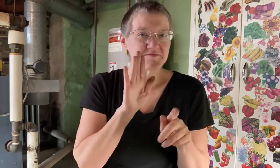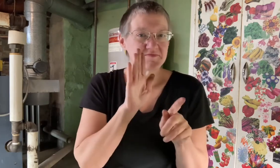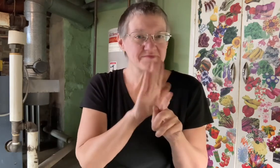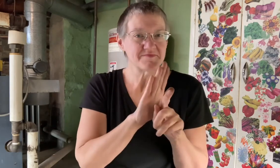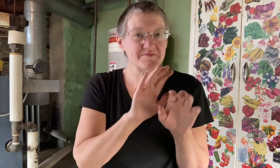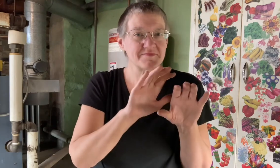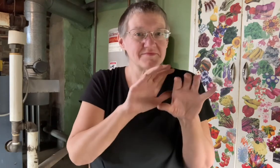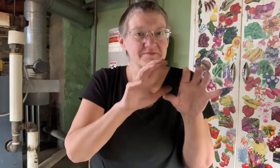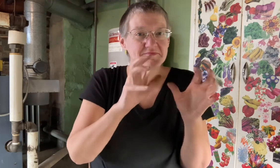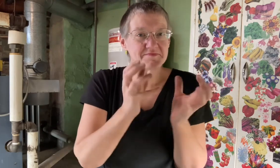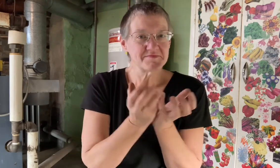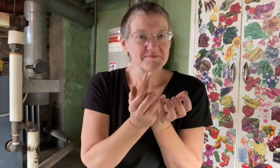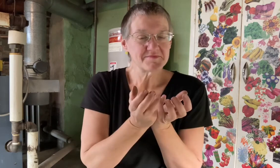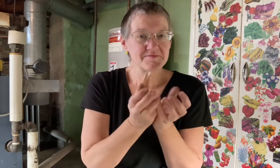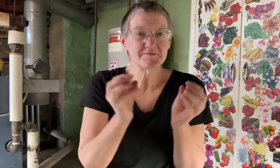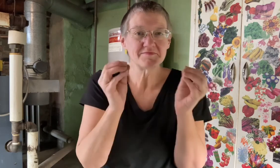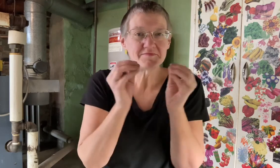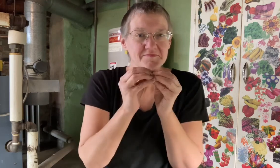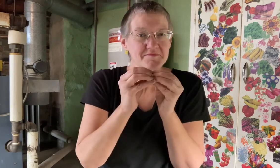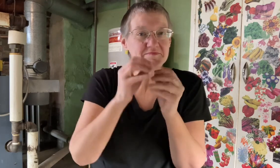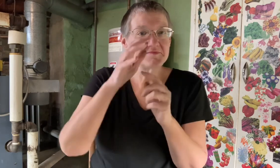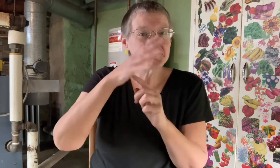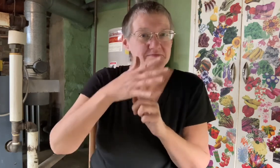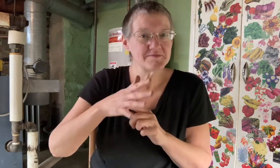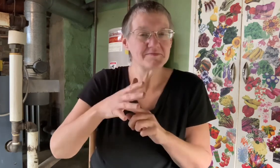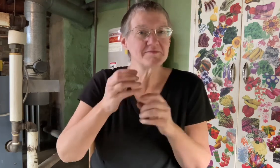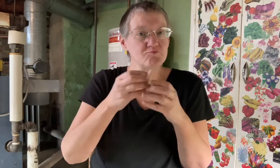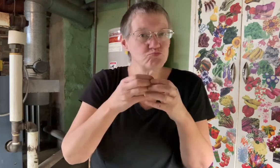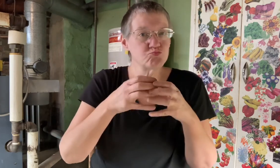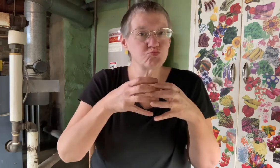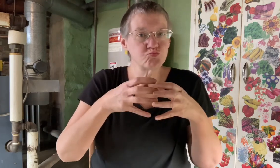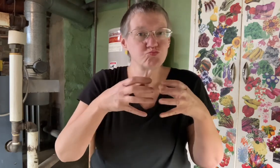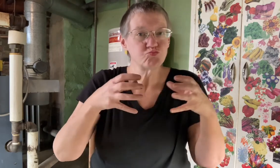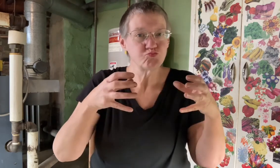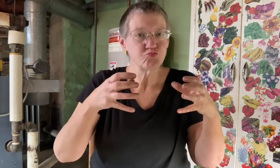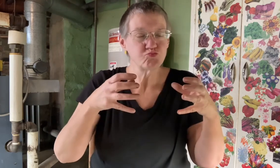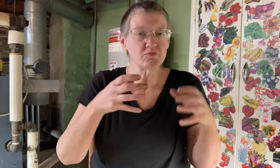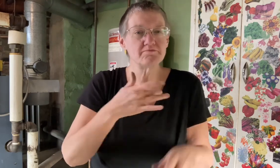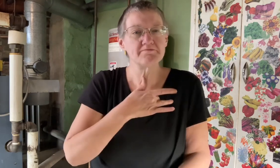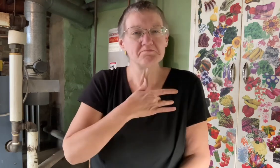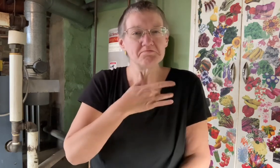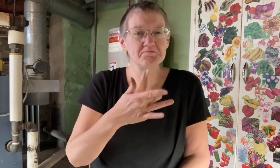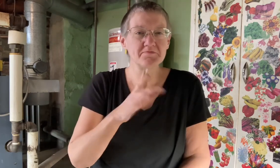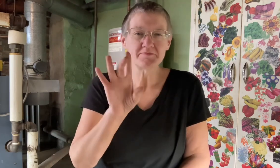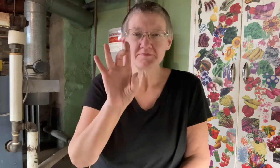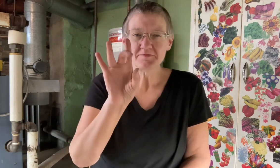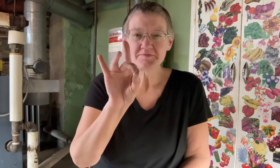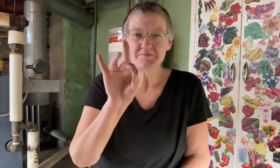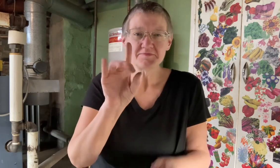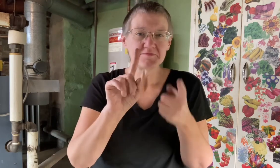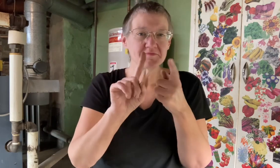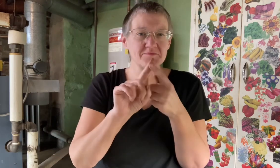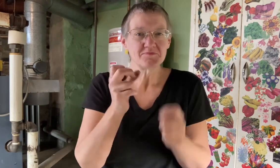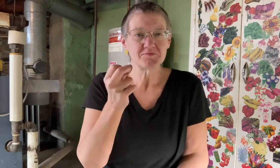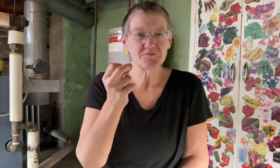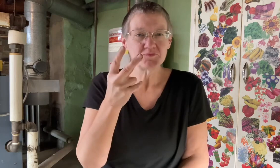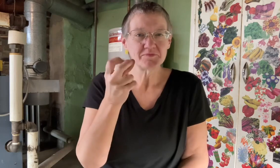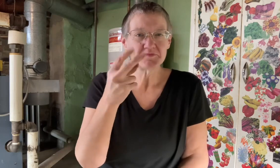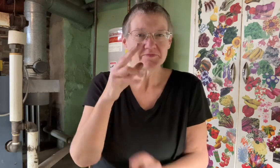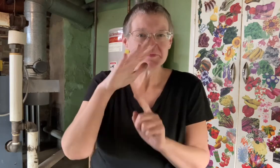Each leaf is responsible for developing their own layer. So the more leaves you have, the bigger your onions are going to be. An onion